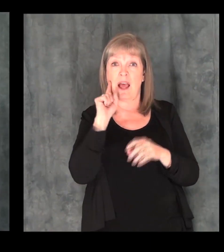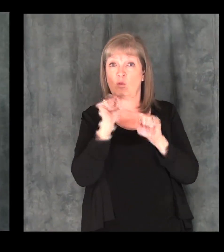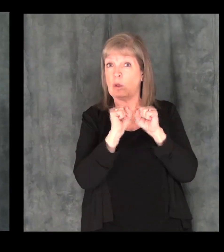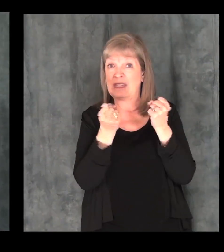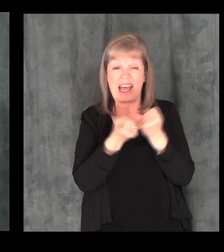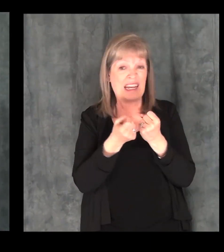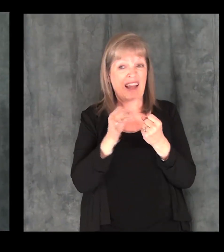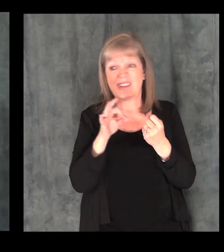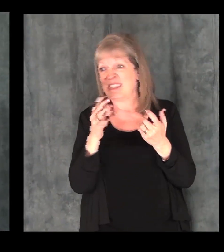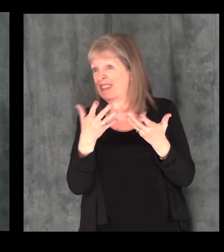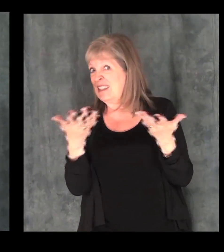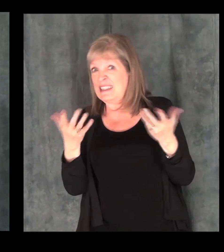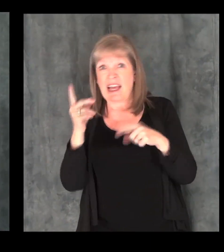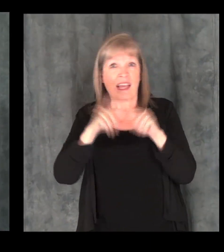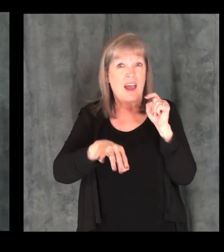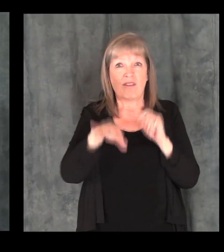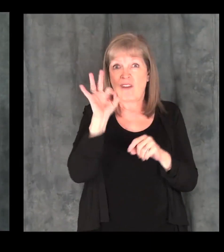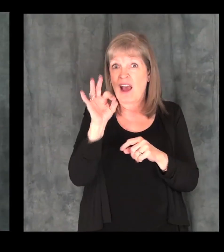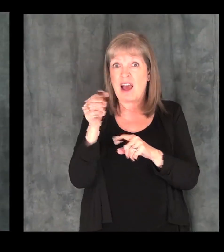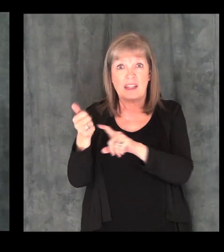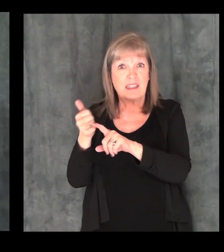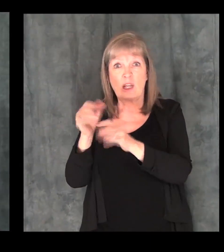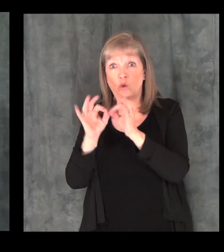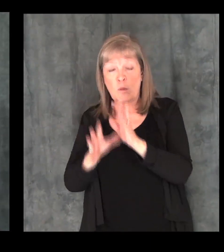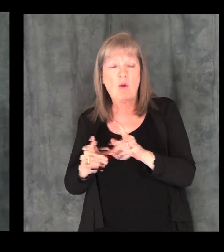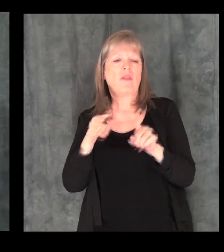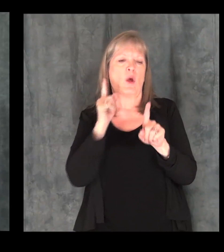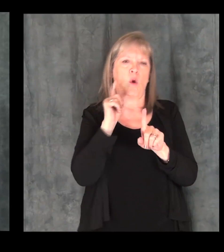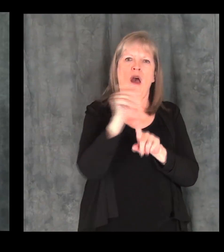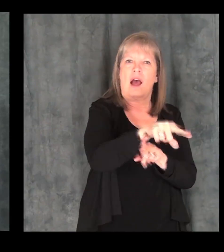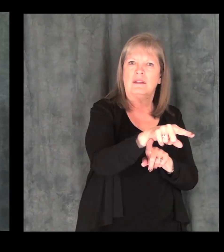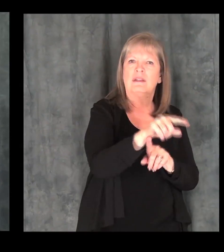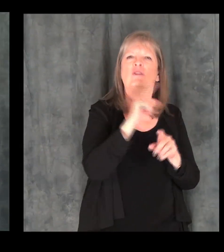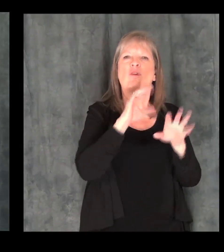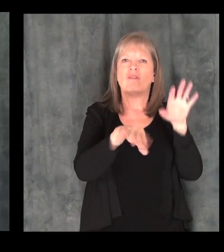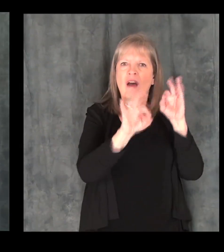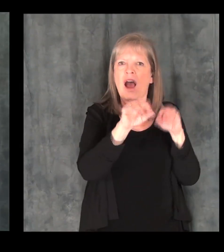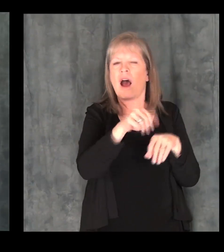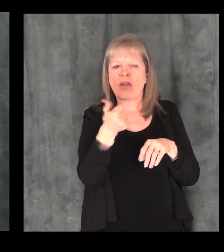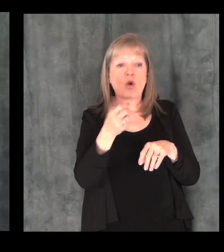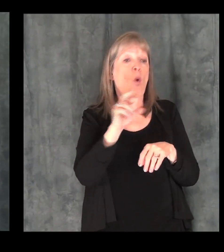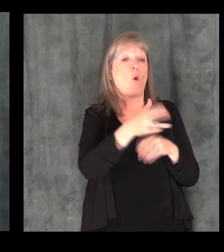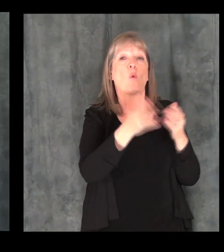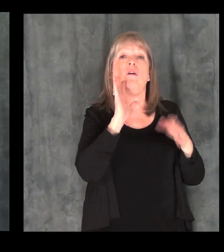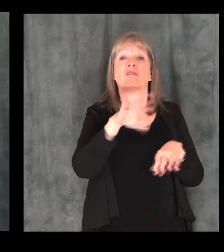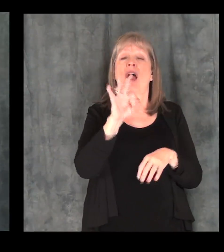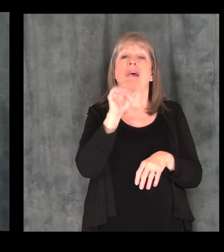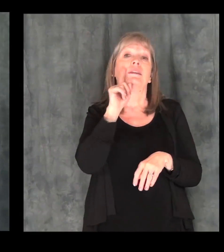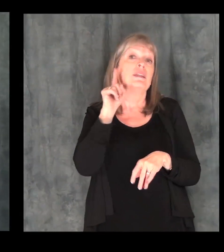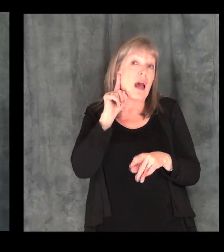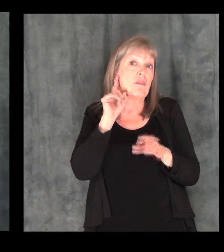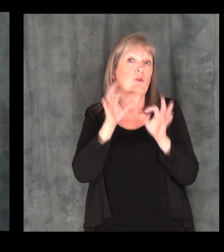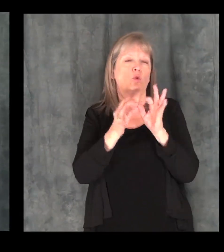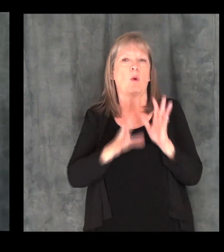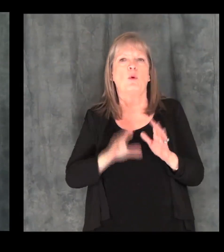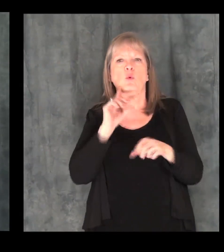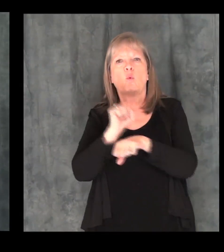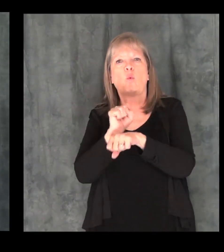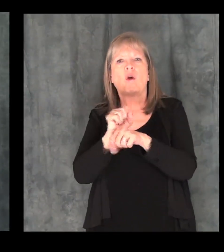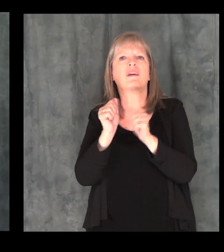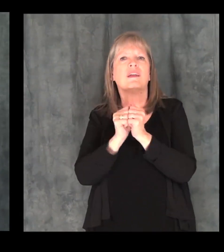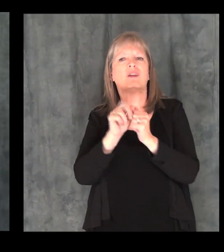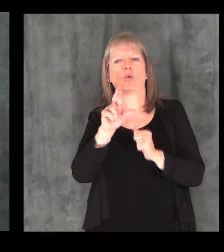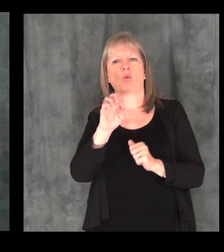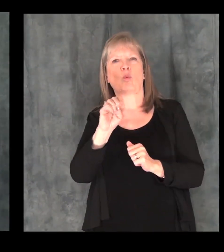they'll work with the Deaf Society to provide them, or the Deaf Society will identify deaf interpreters to work in a deaf hearing relay